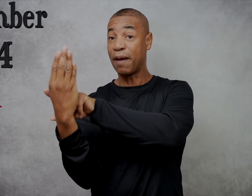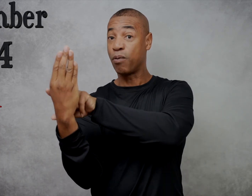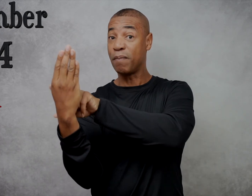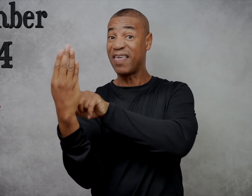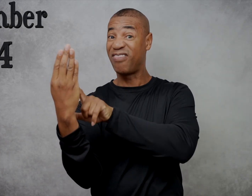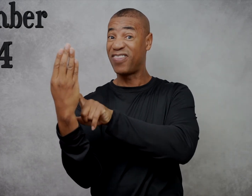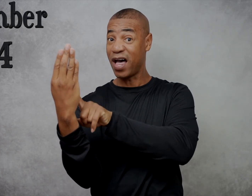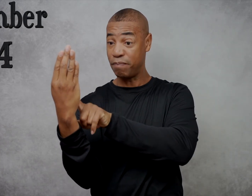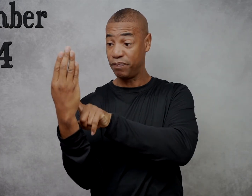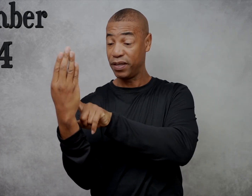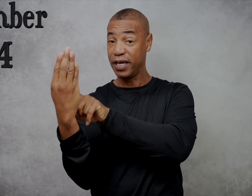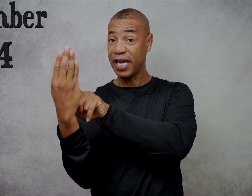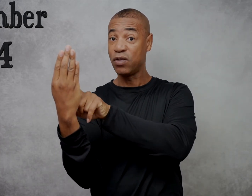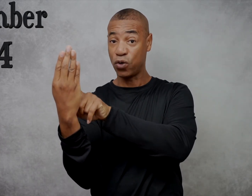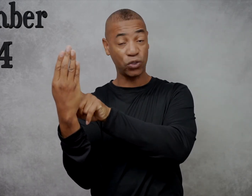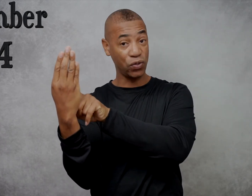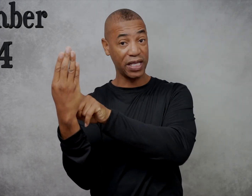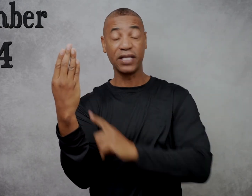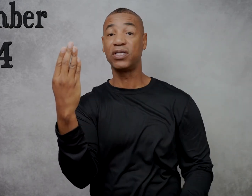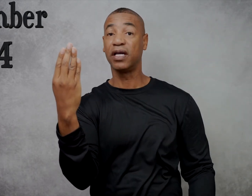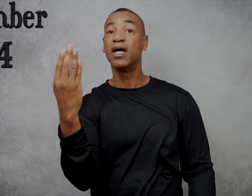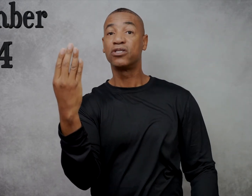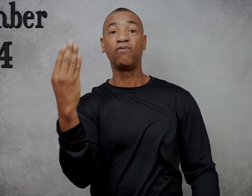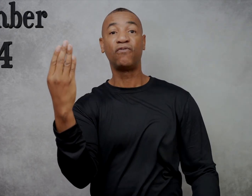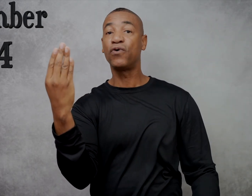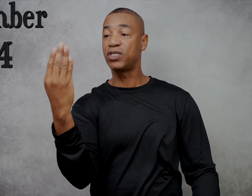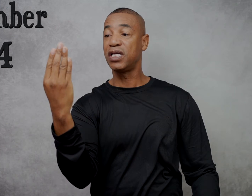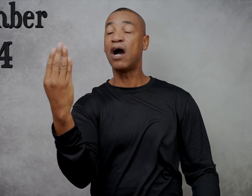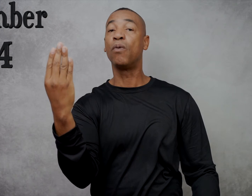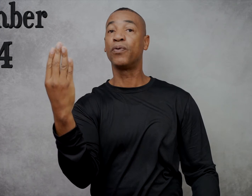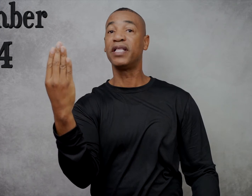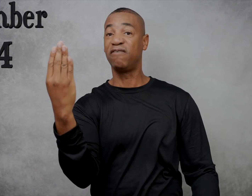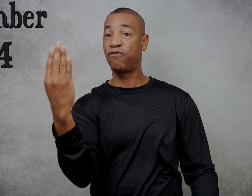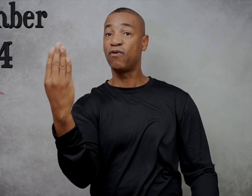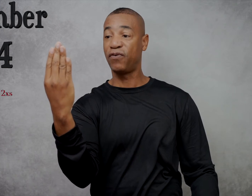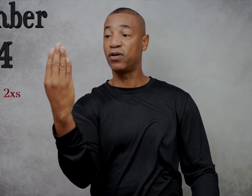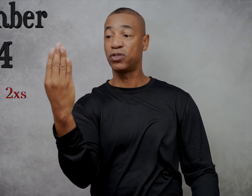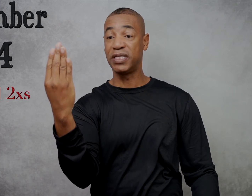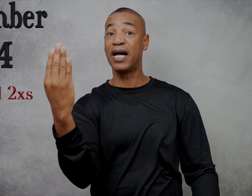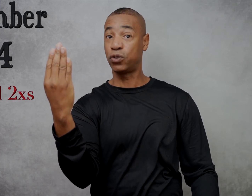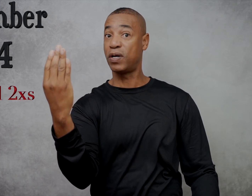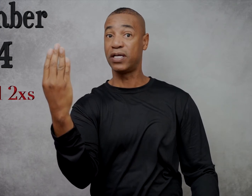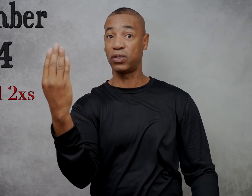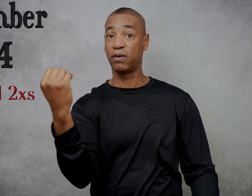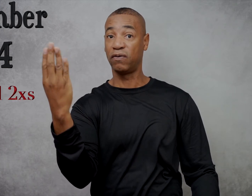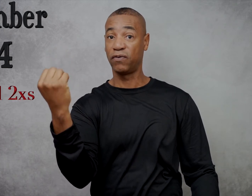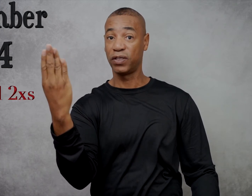bring my thumb inward so you cannot see it. So for 14, I will bring the 4 fingers down twice.